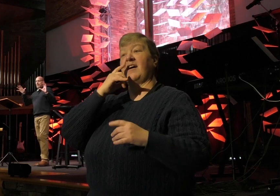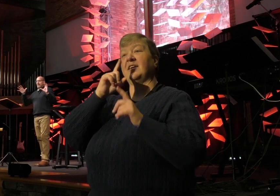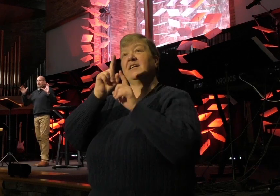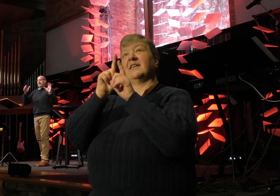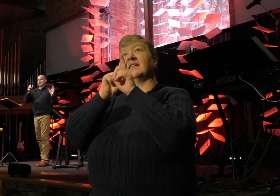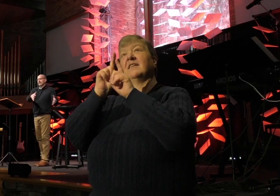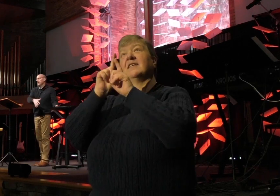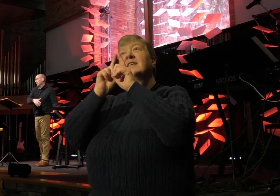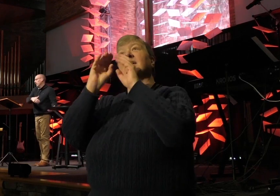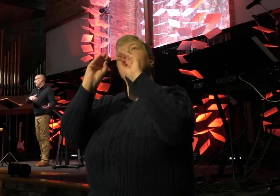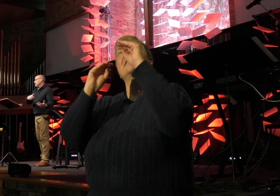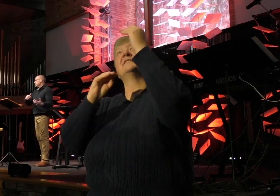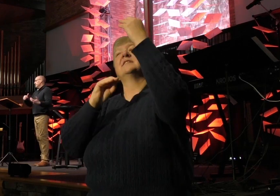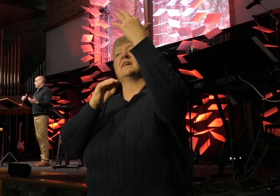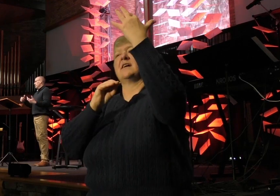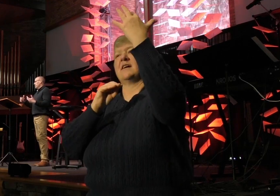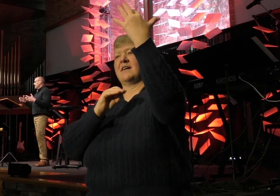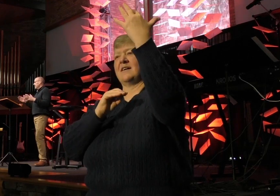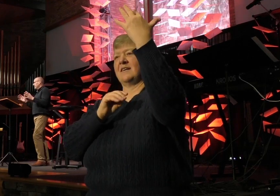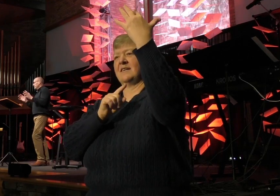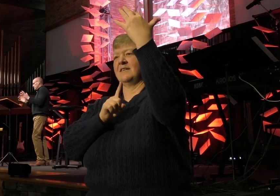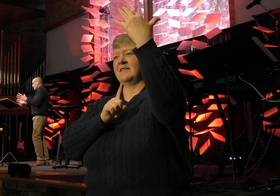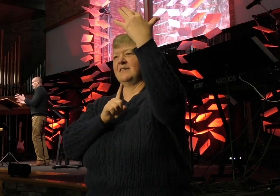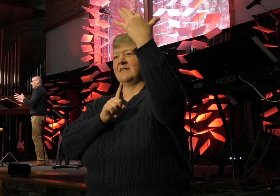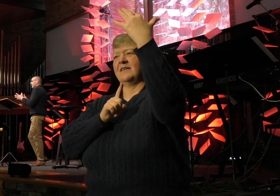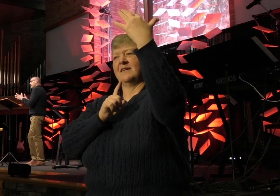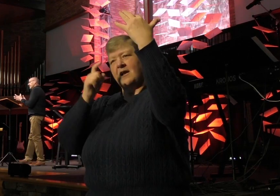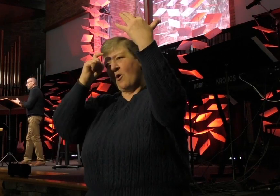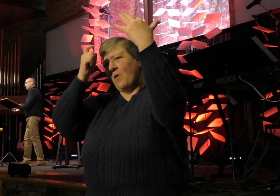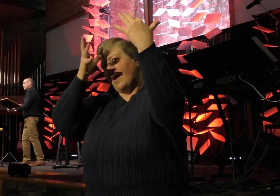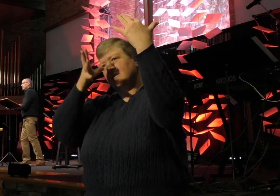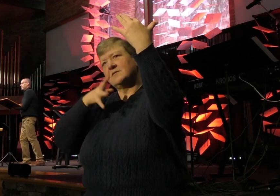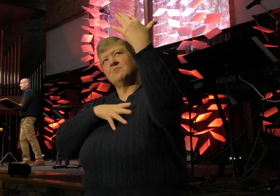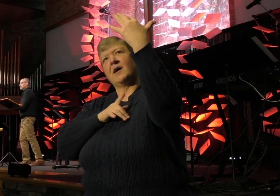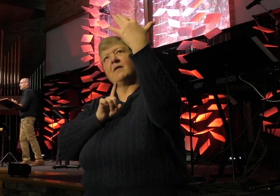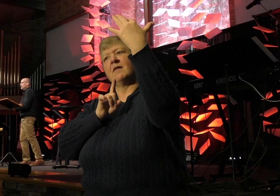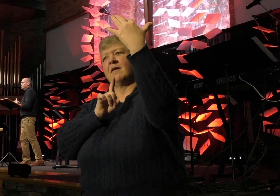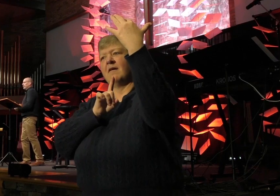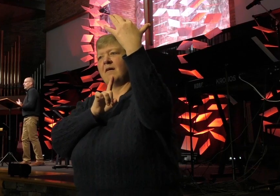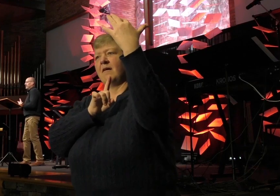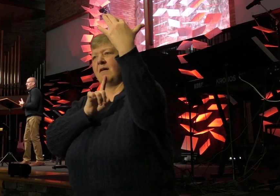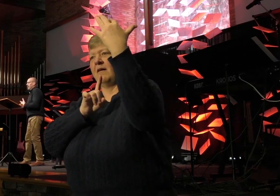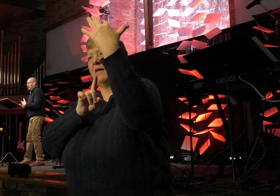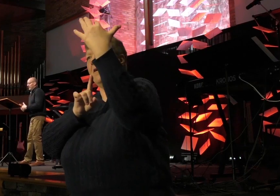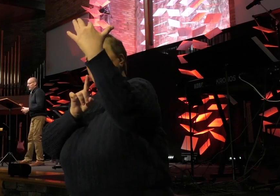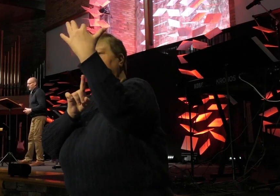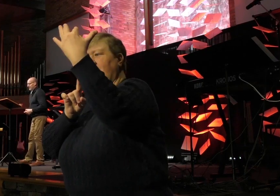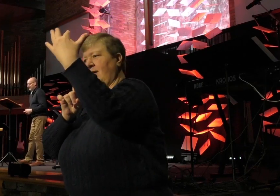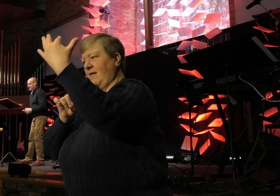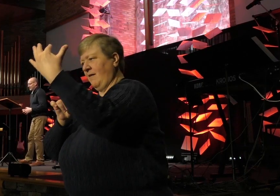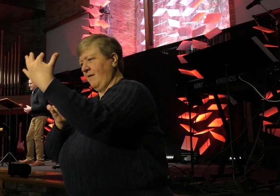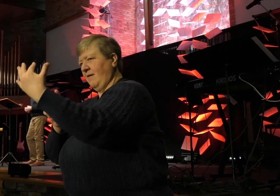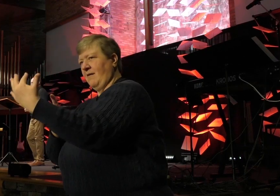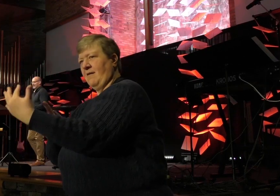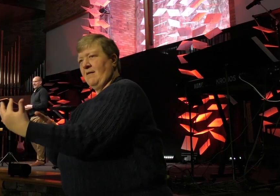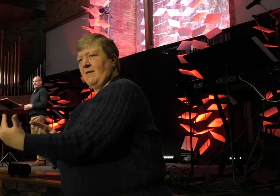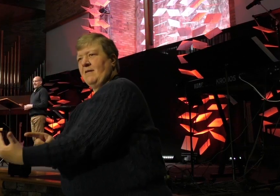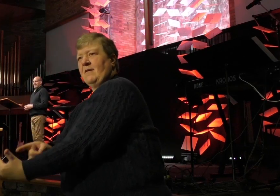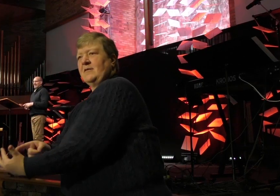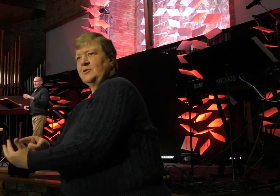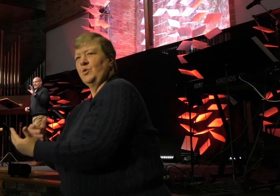night, and it led wise men from the east to come and to worship this newborn baby,